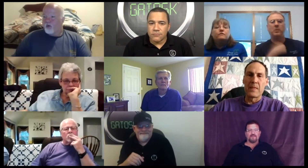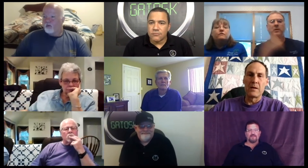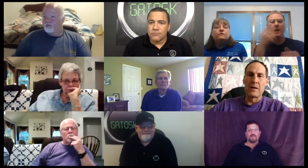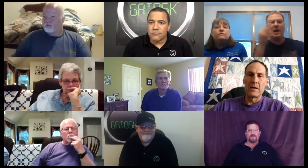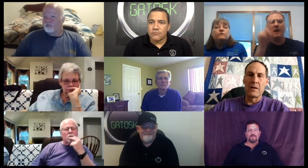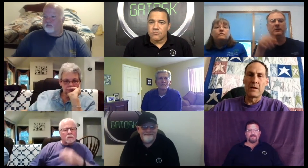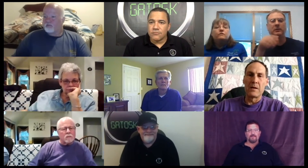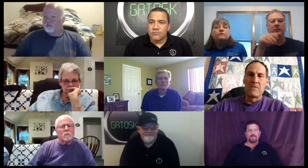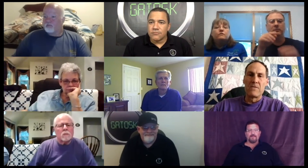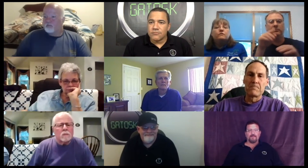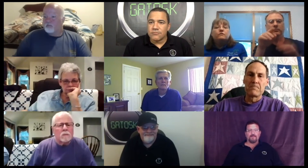before we had